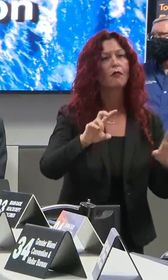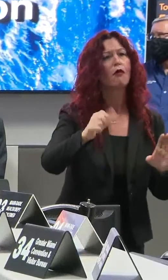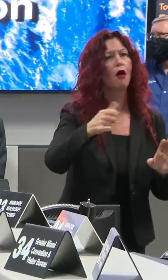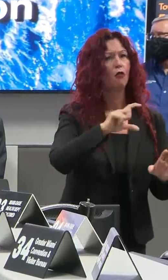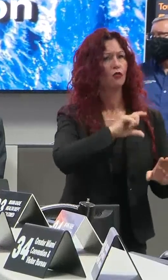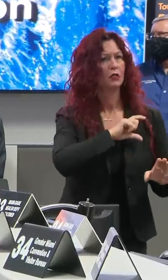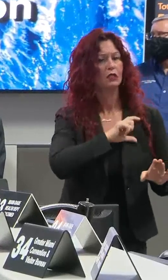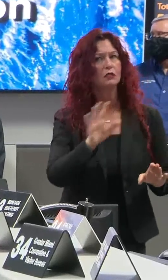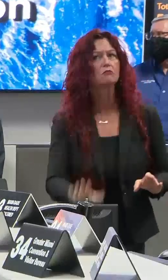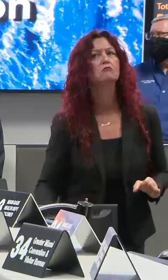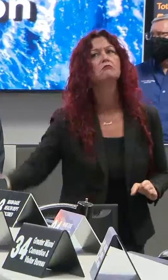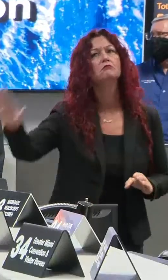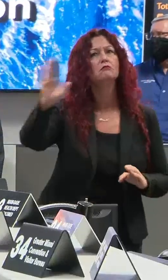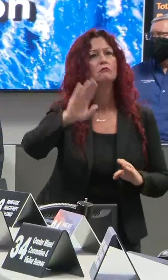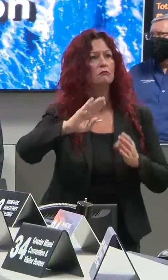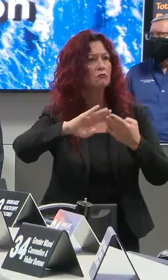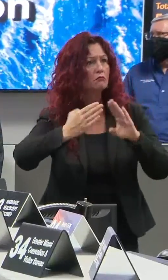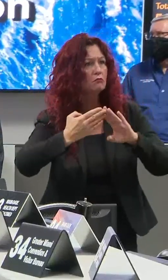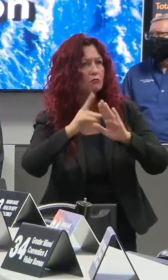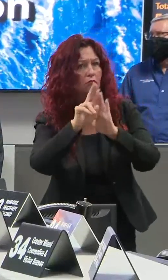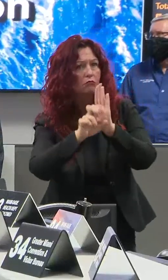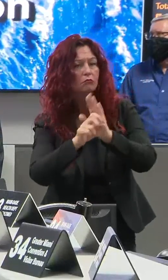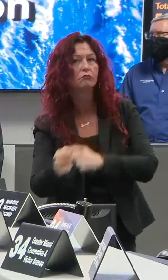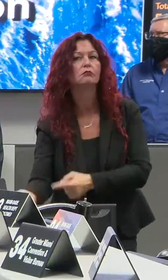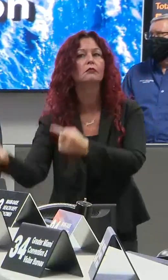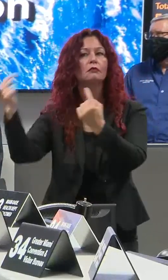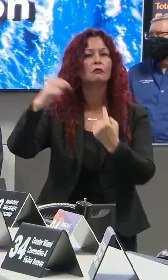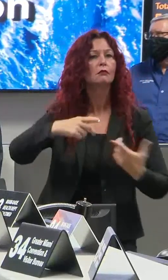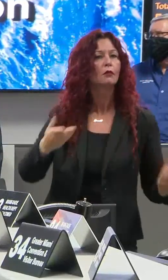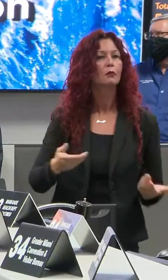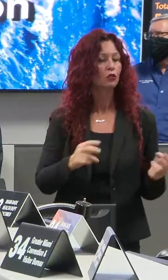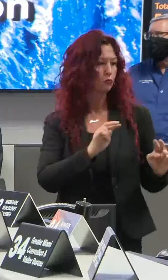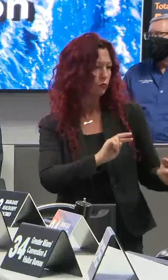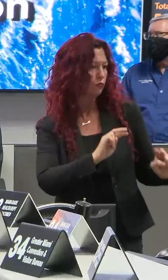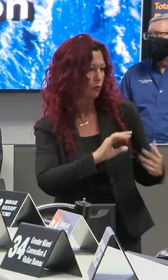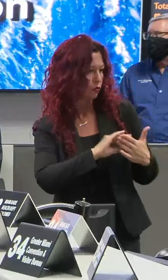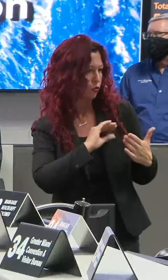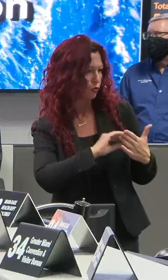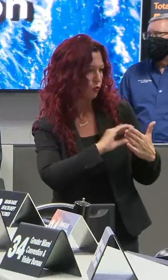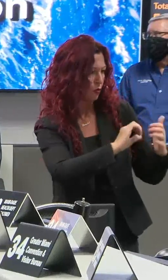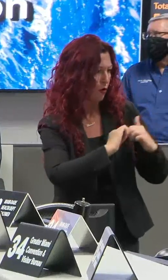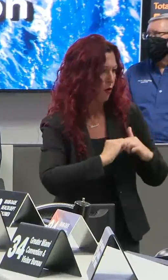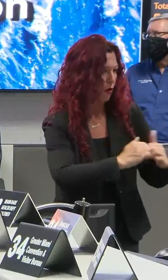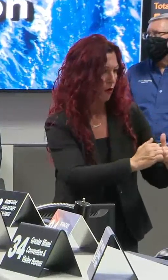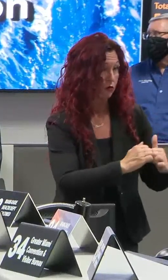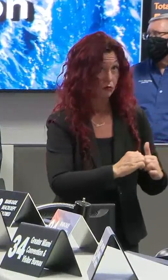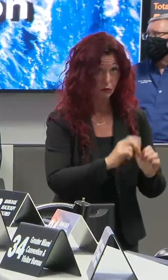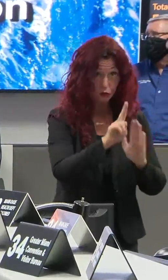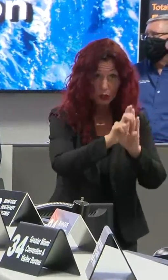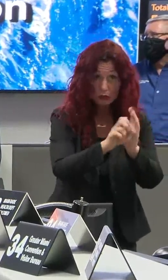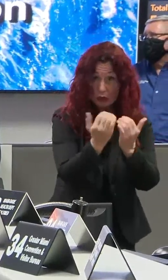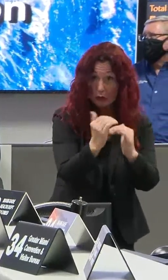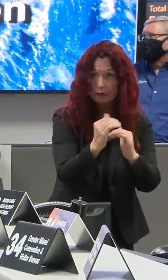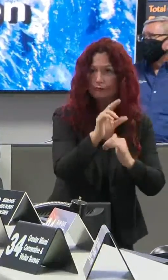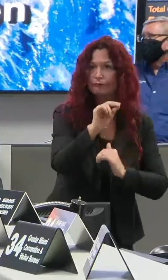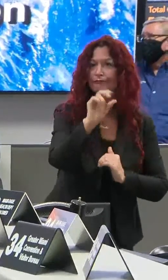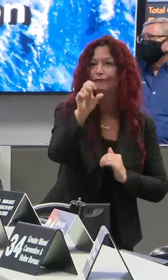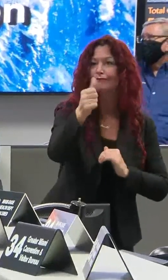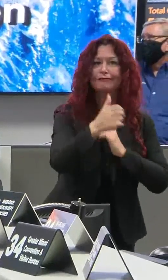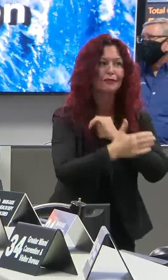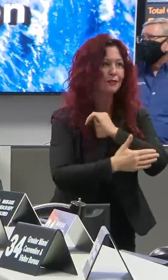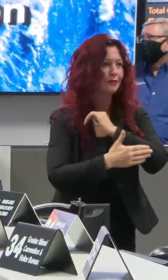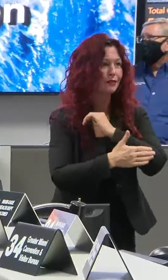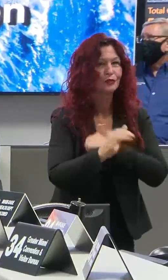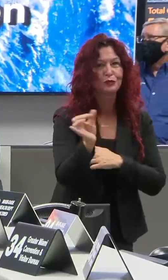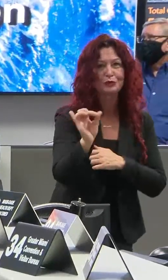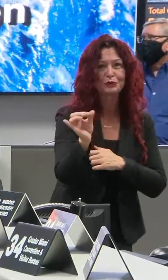departments in policing. We train not only other police departments in the United States, we train other police departments around the world in policing.